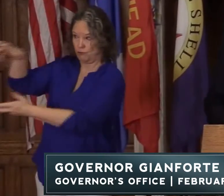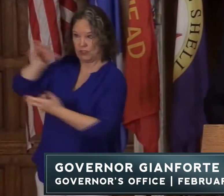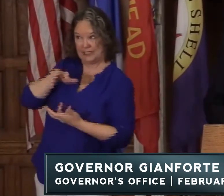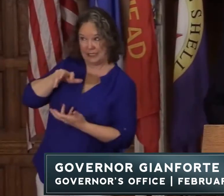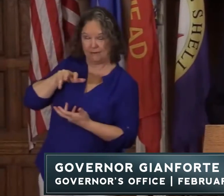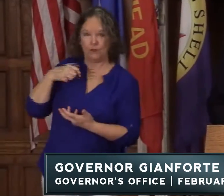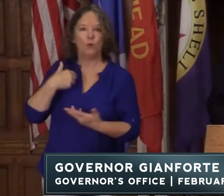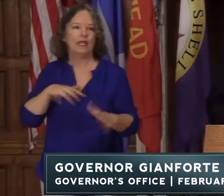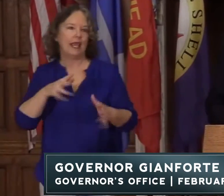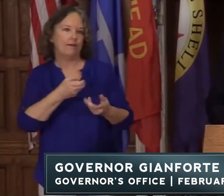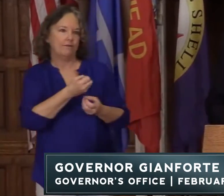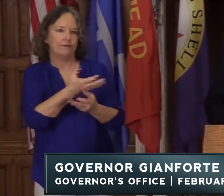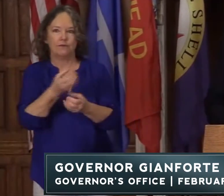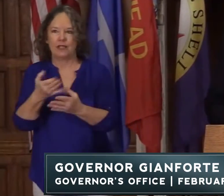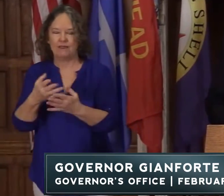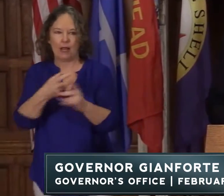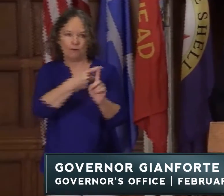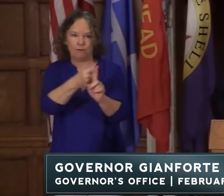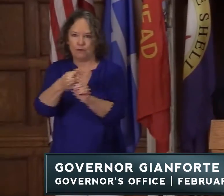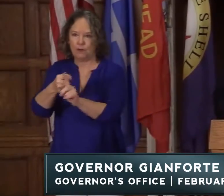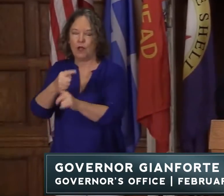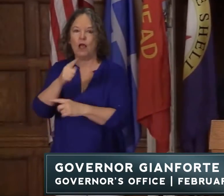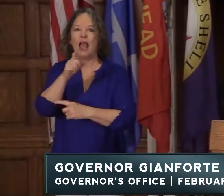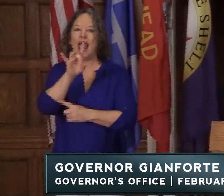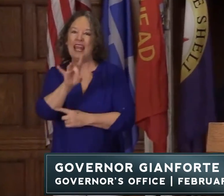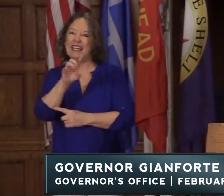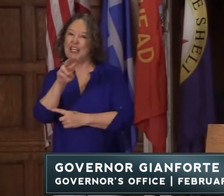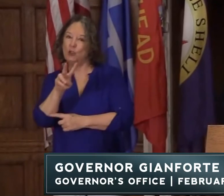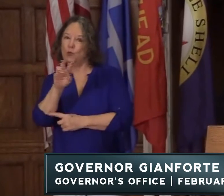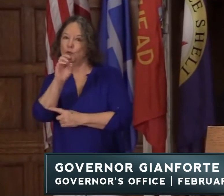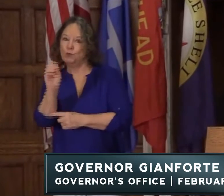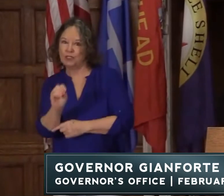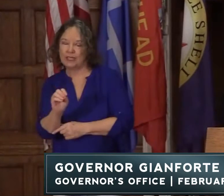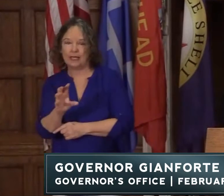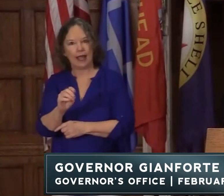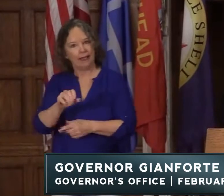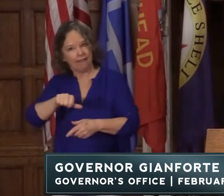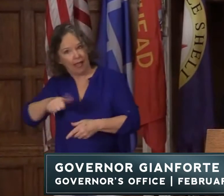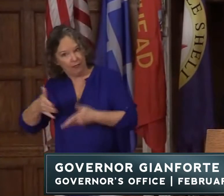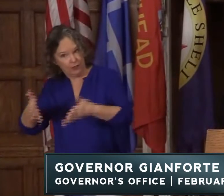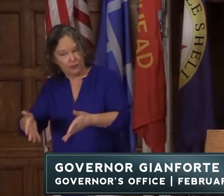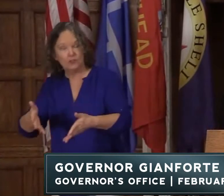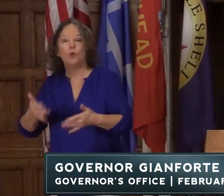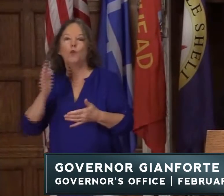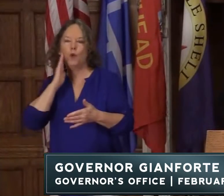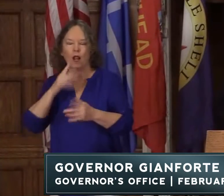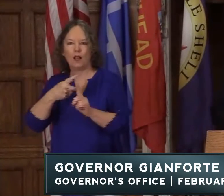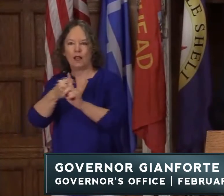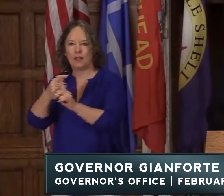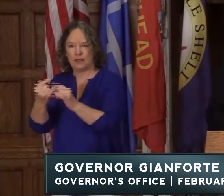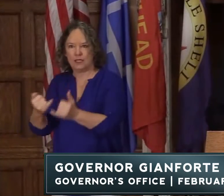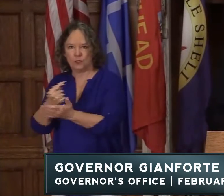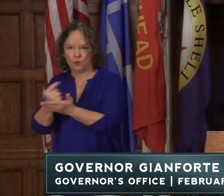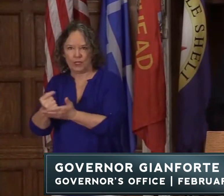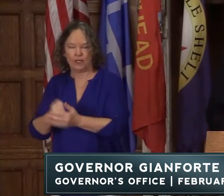administered 82% of them, and we're getting the remainder into arms this week. We also have more than